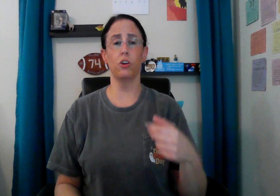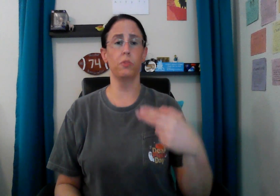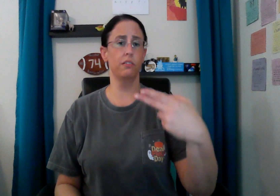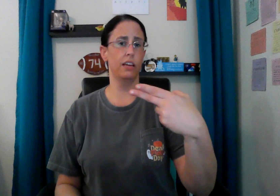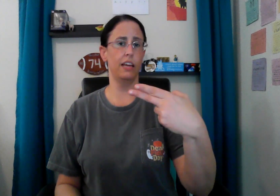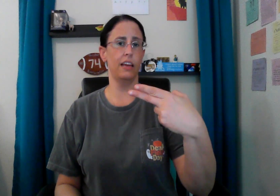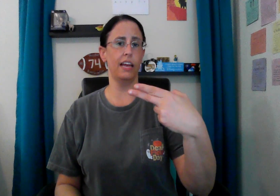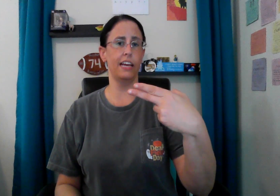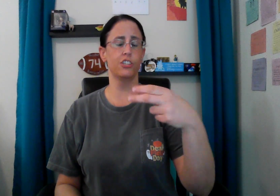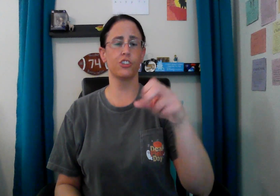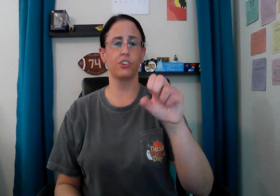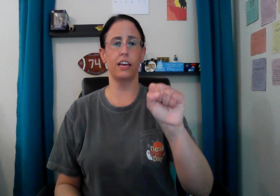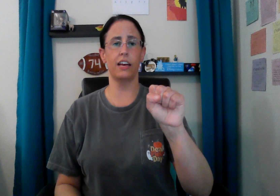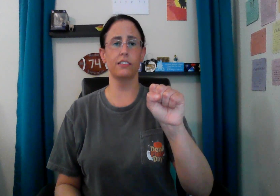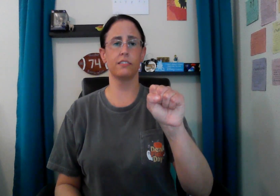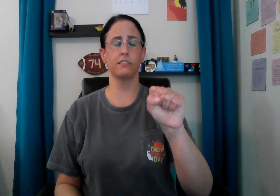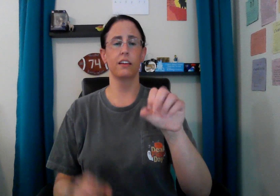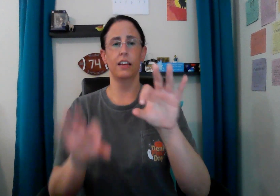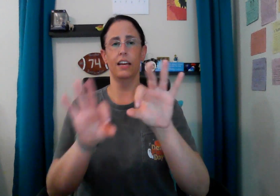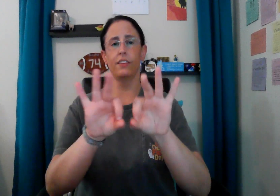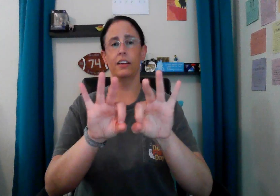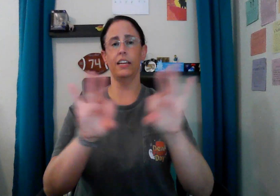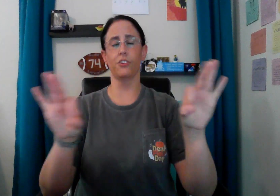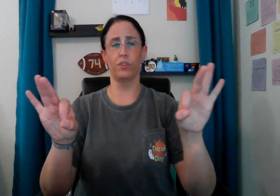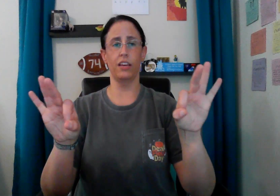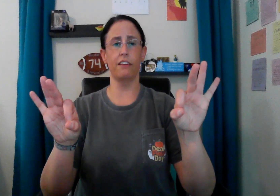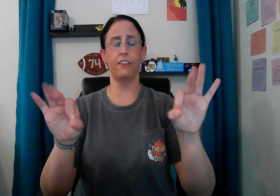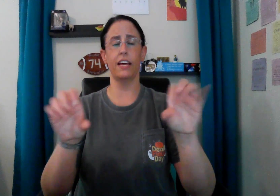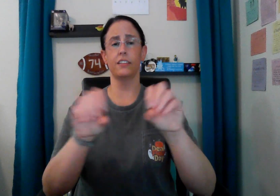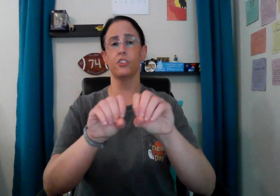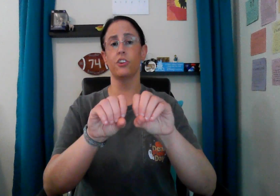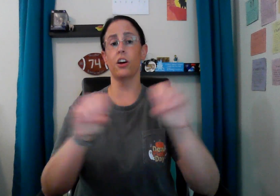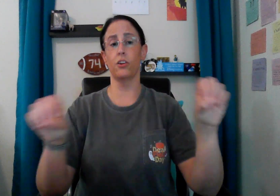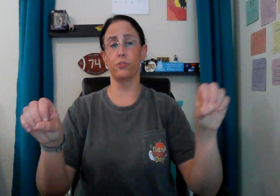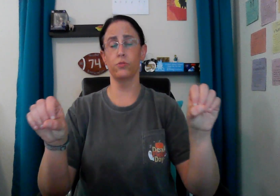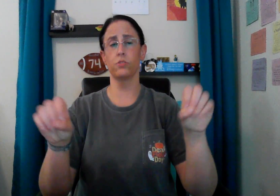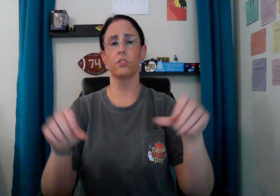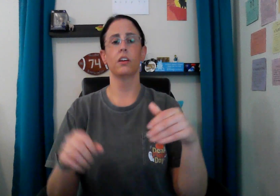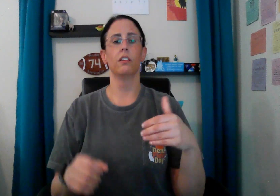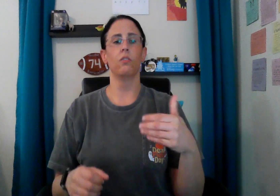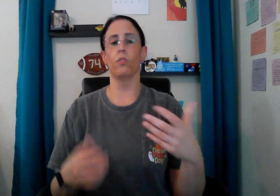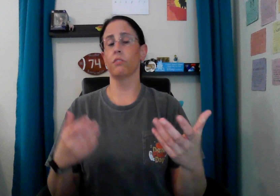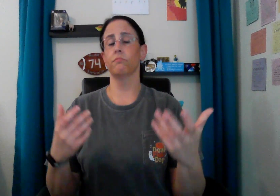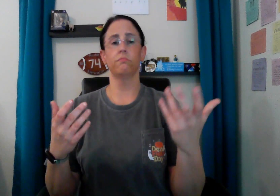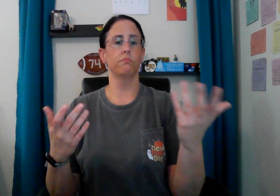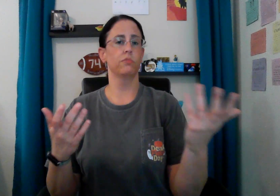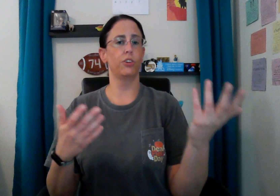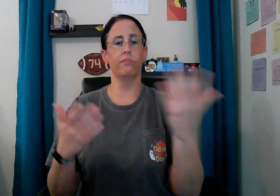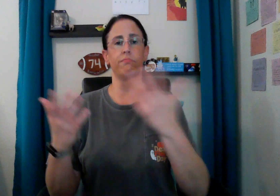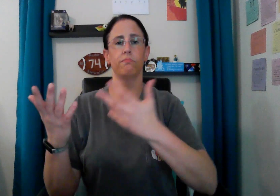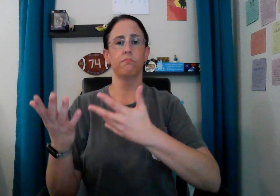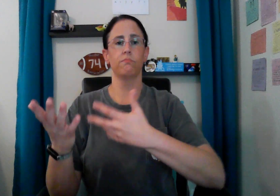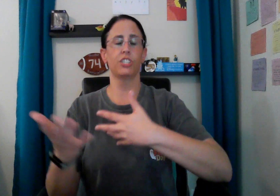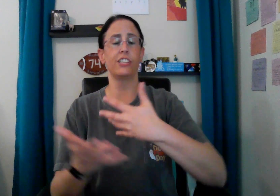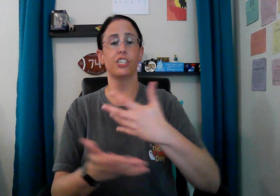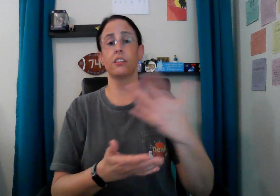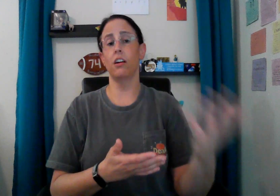diploma, HS, and then either with F hands or O's, or you can change it to